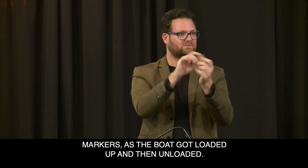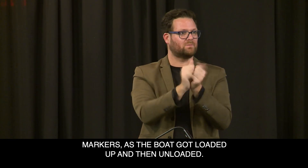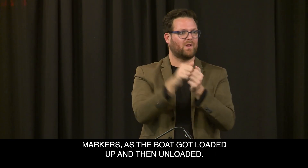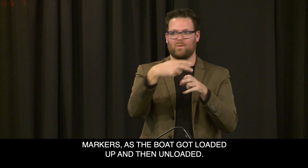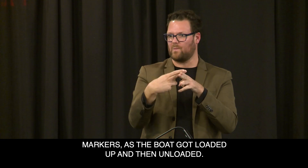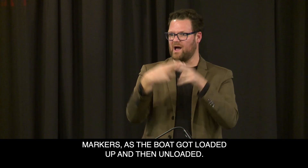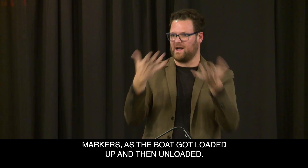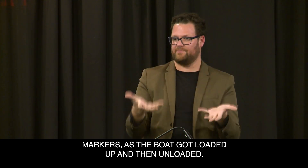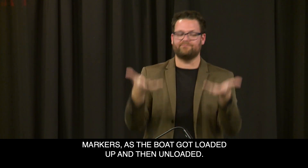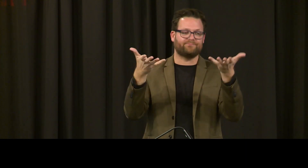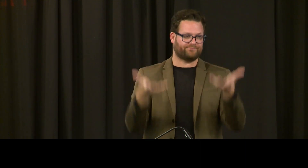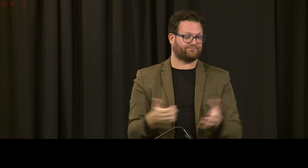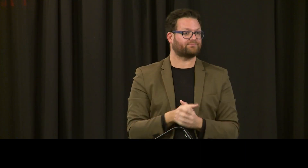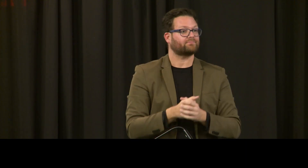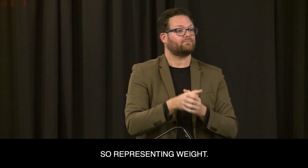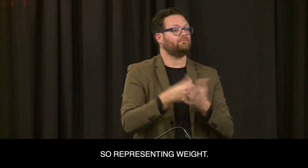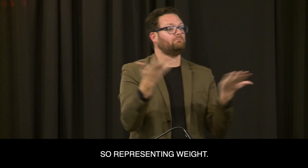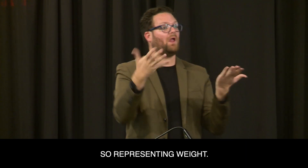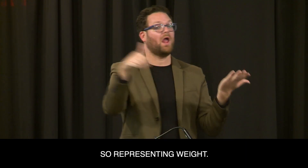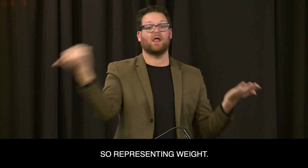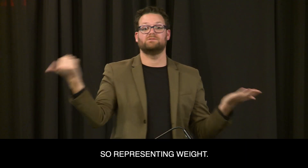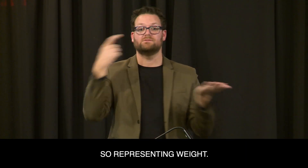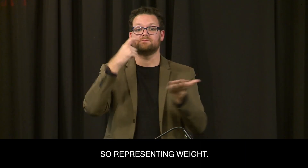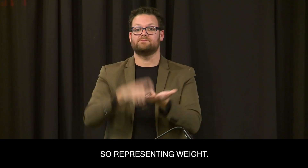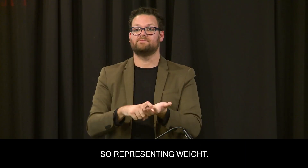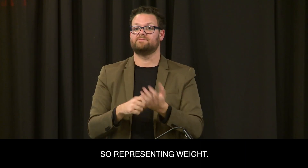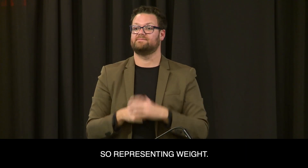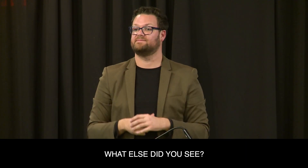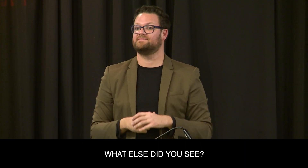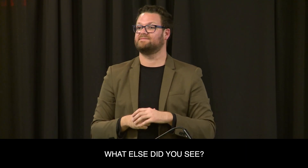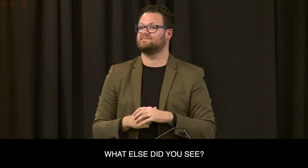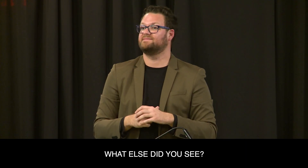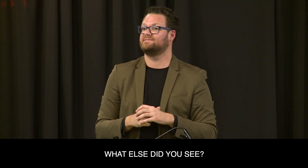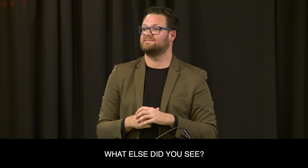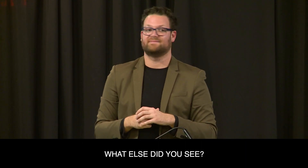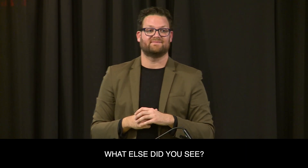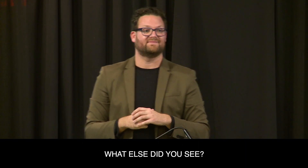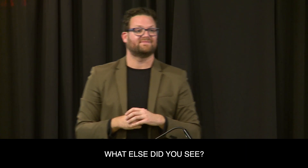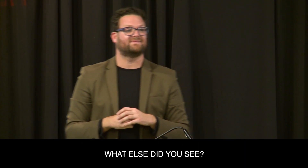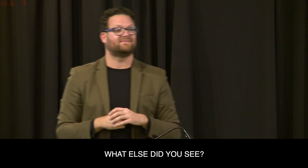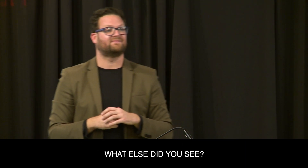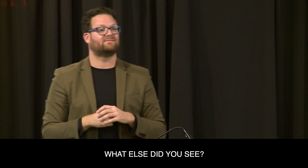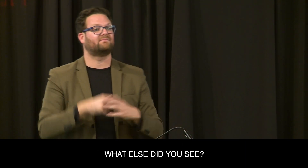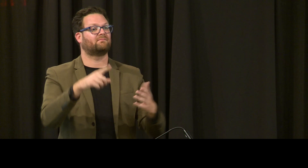unloaded. So representing weight. What else did you see?